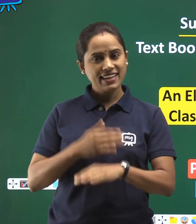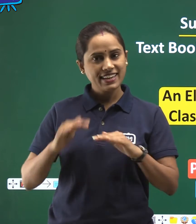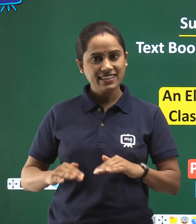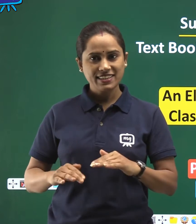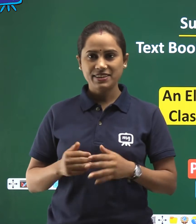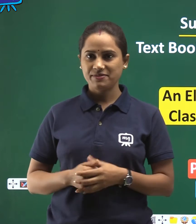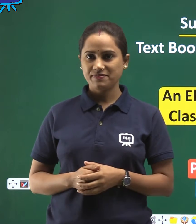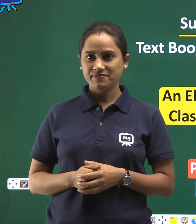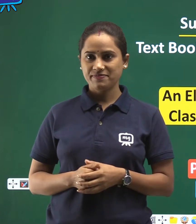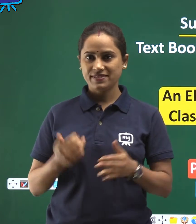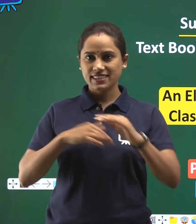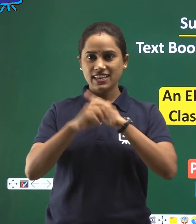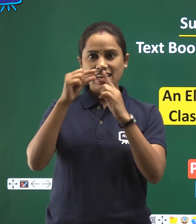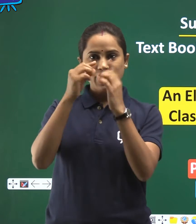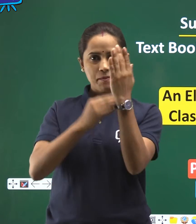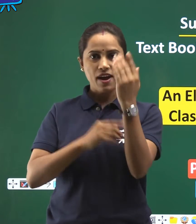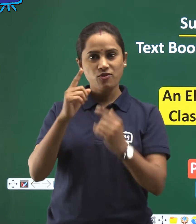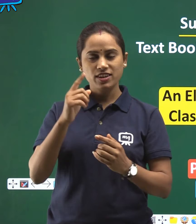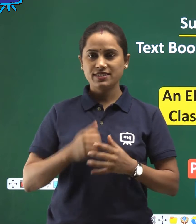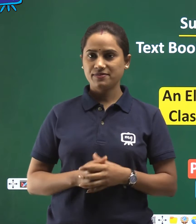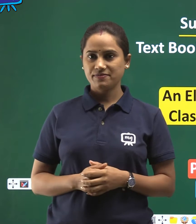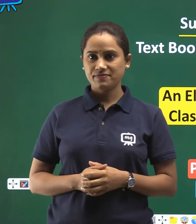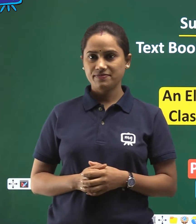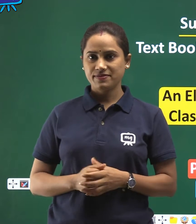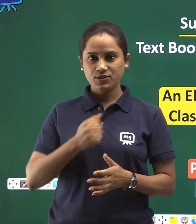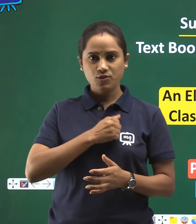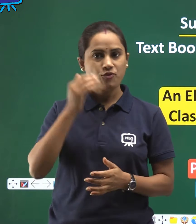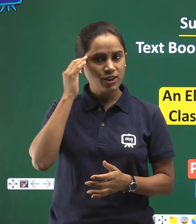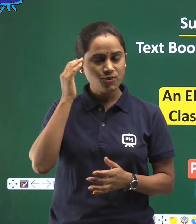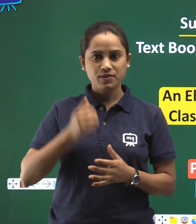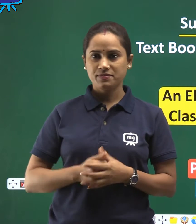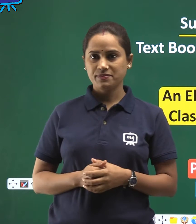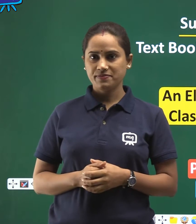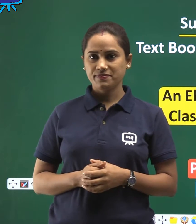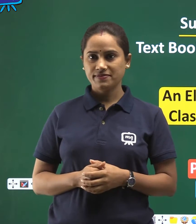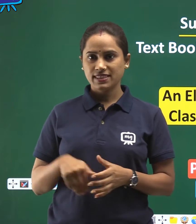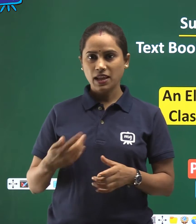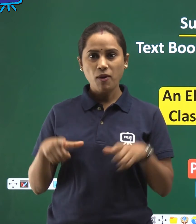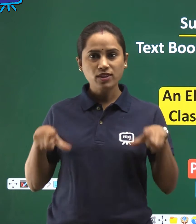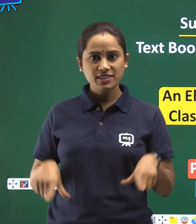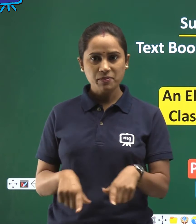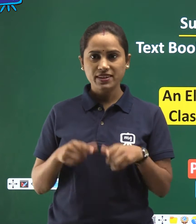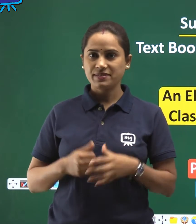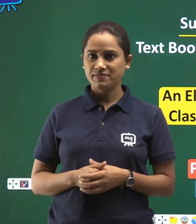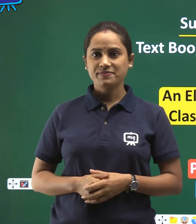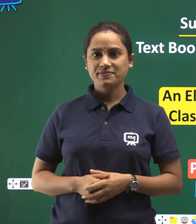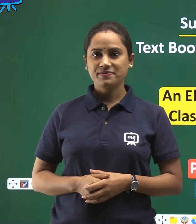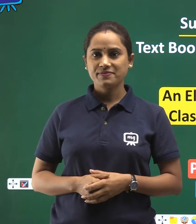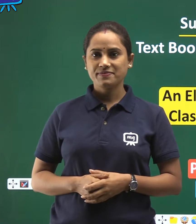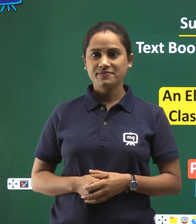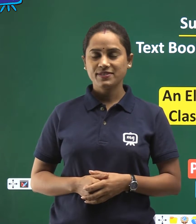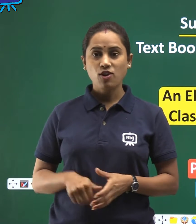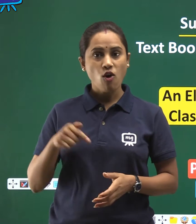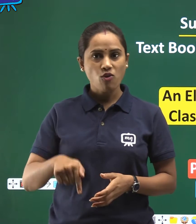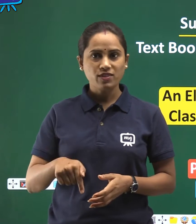Dear children, in part 1st, we knew about the summary of